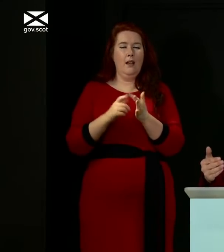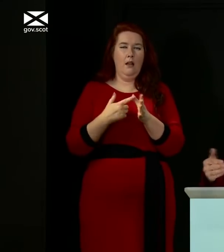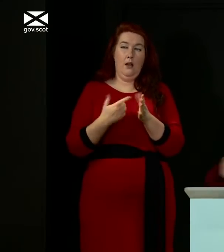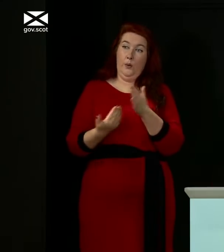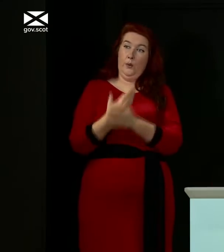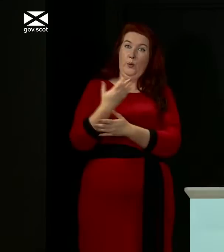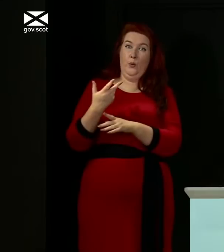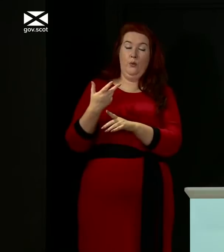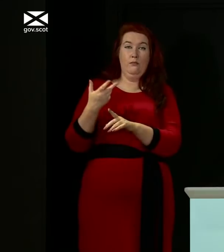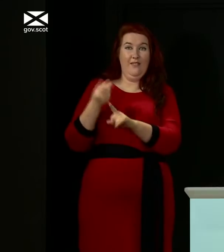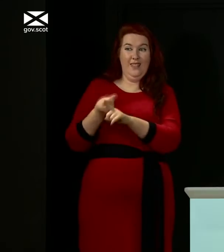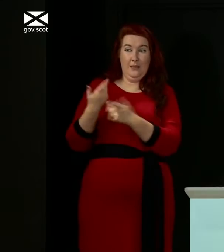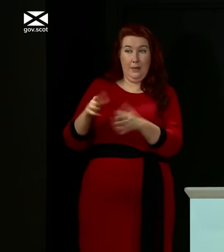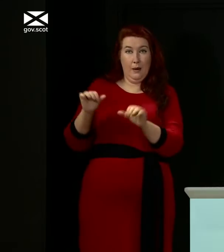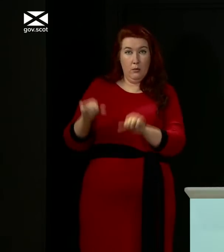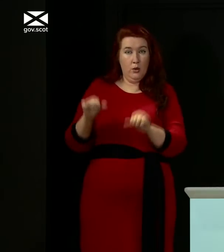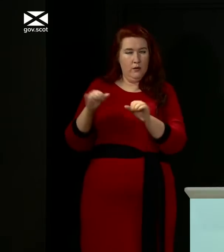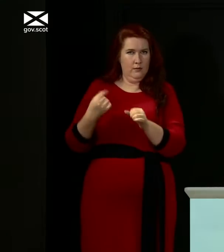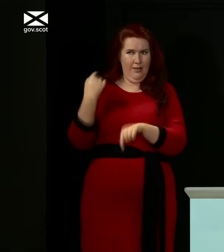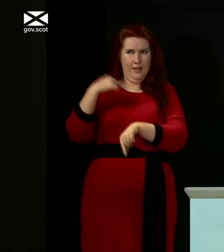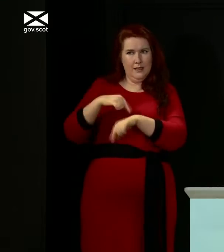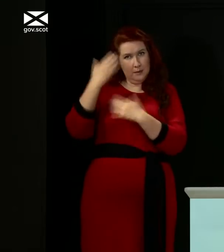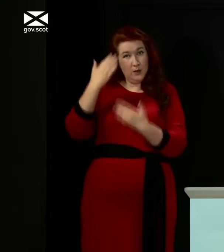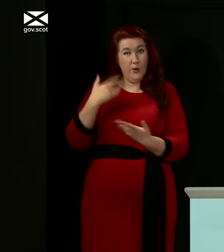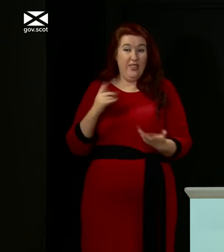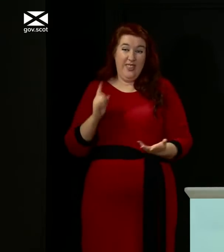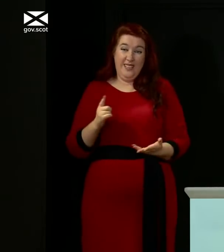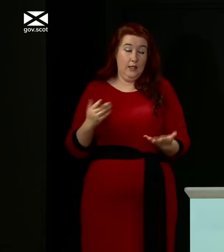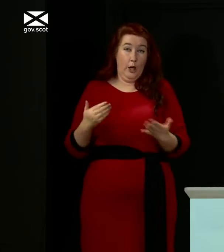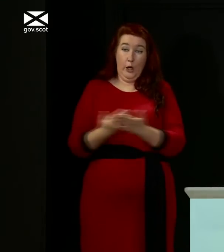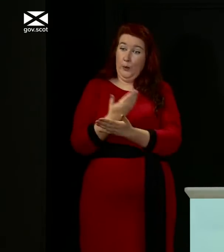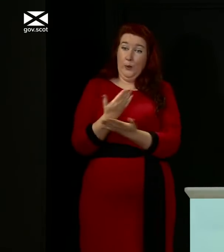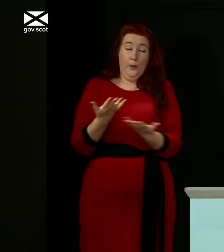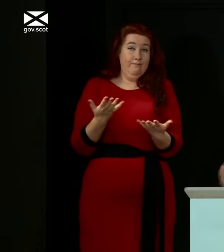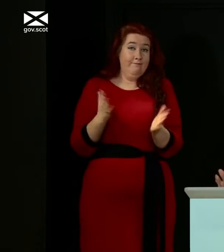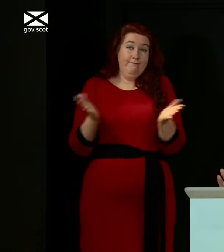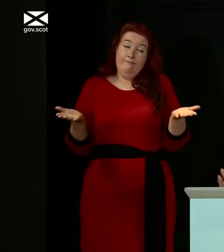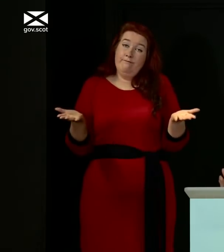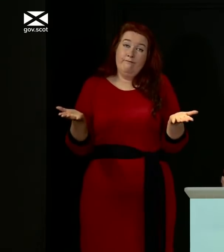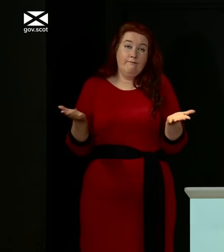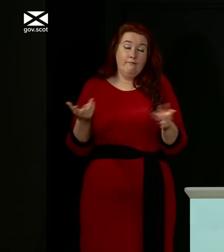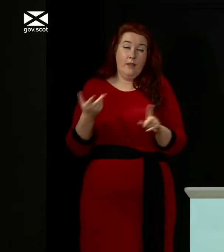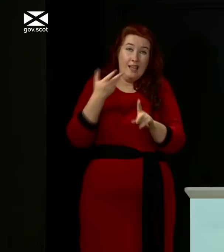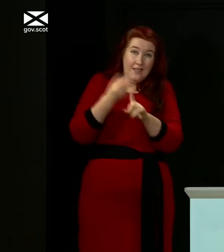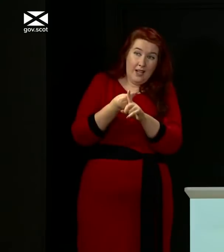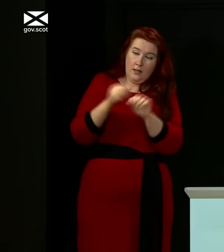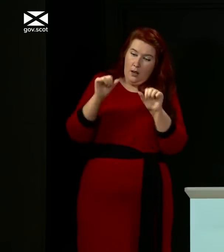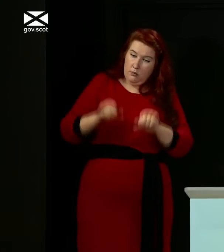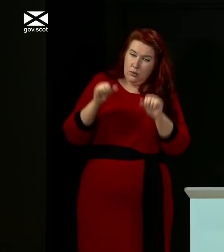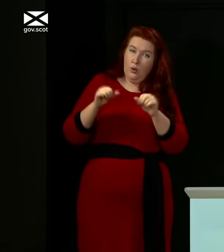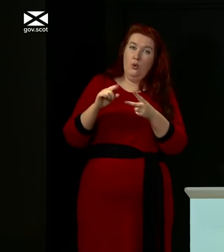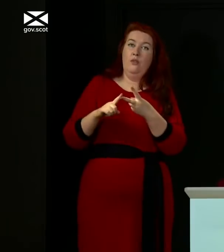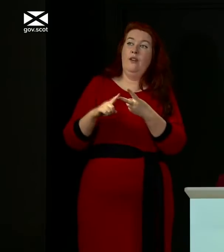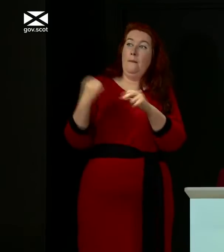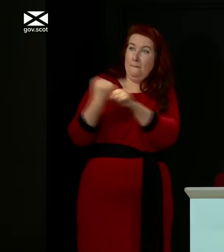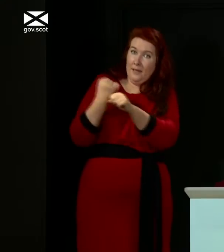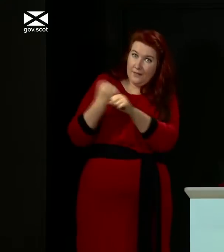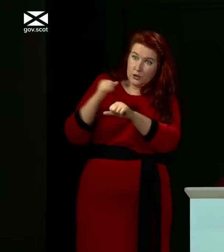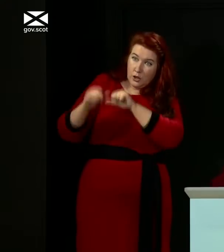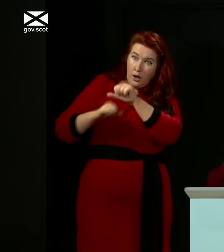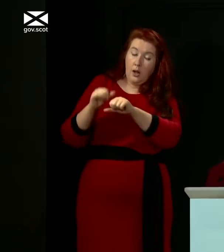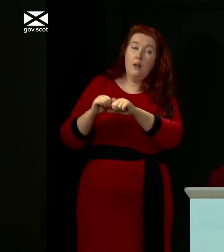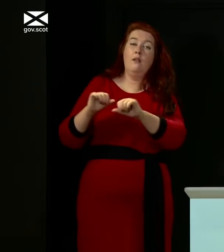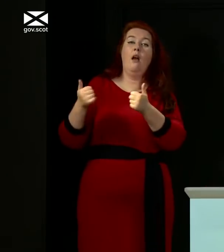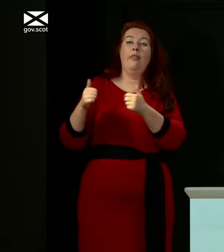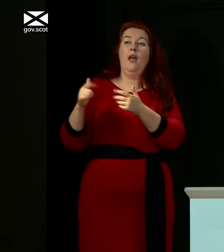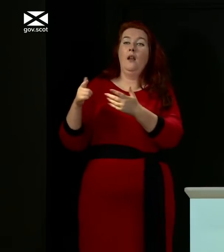would expect there. So this is just in the nature of what we're dealing with. Vaccines that are being approved, the manufacturing schedules are being determined, and then that feeds through